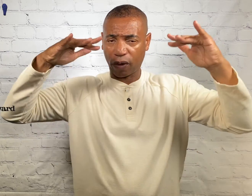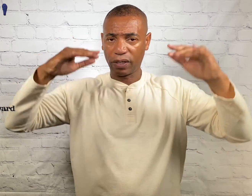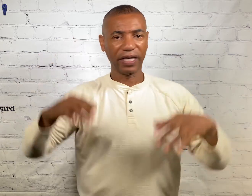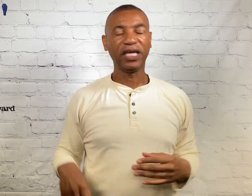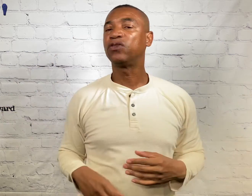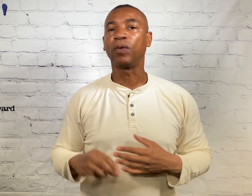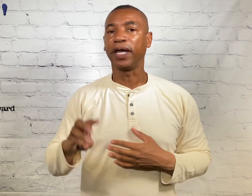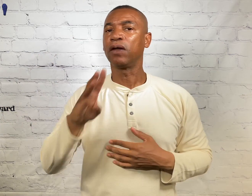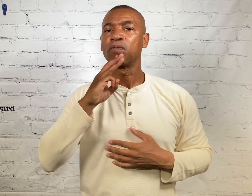Either way.